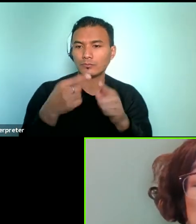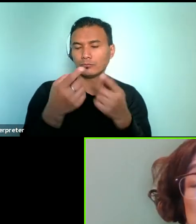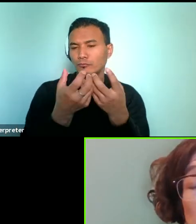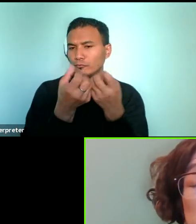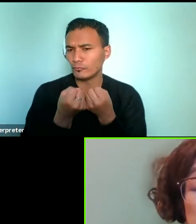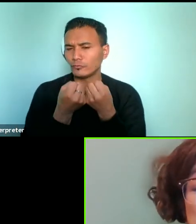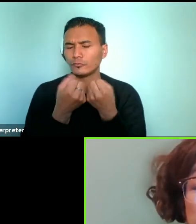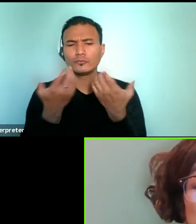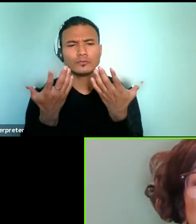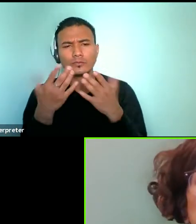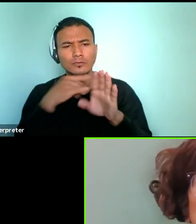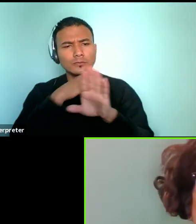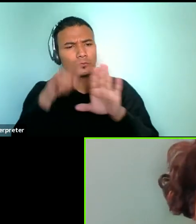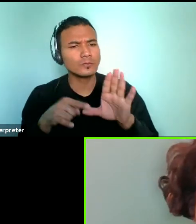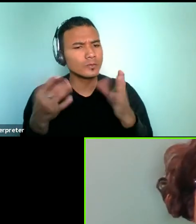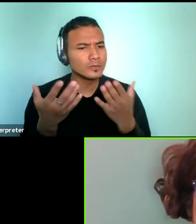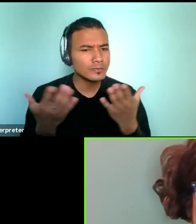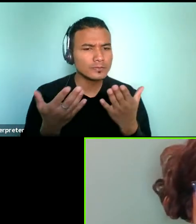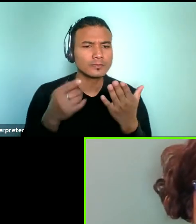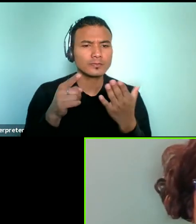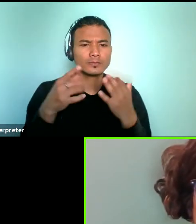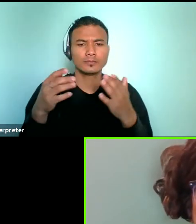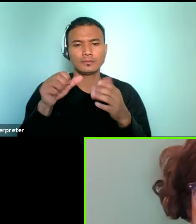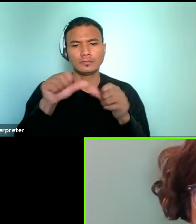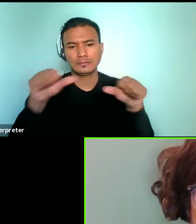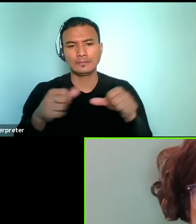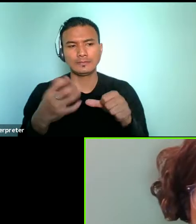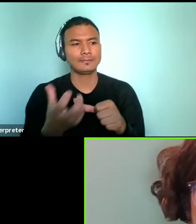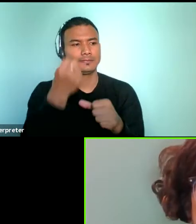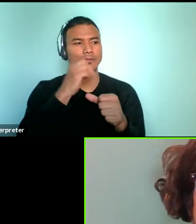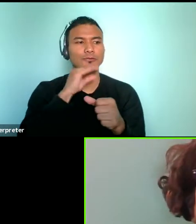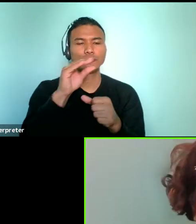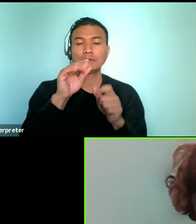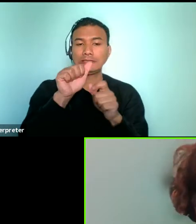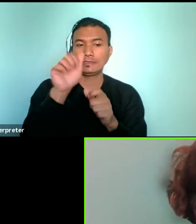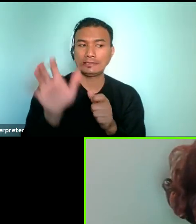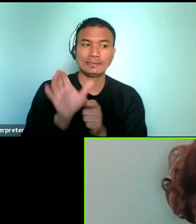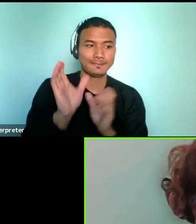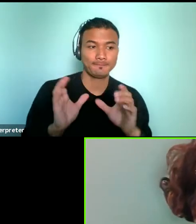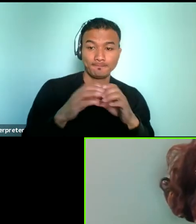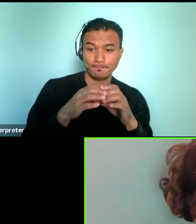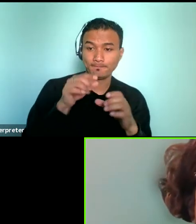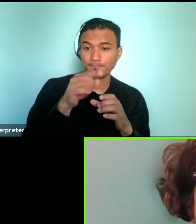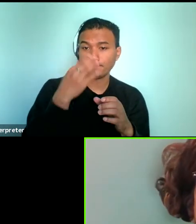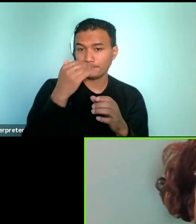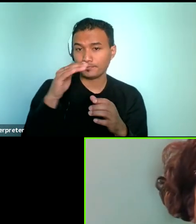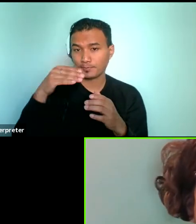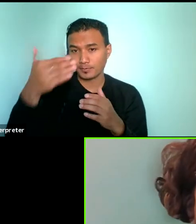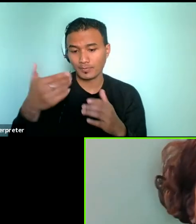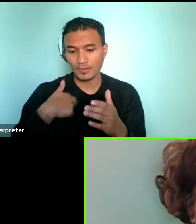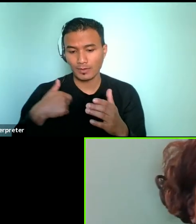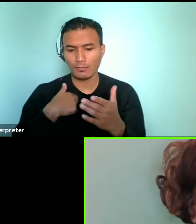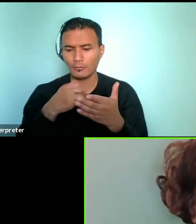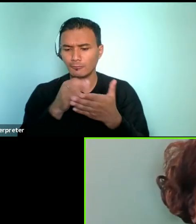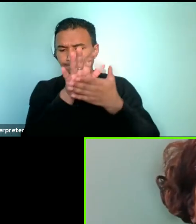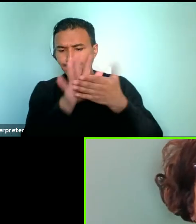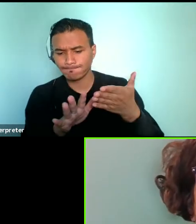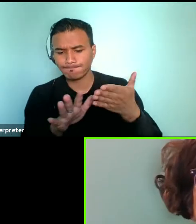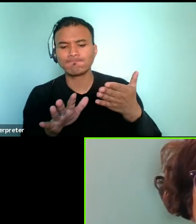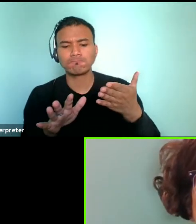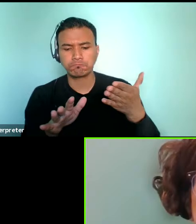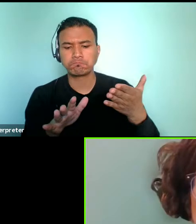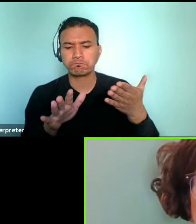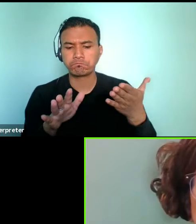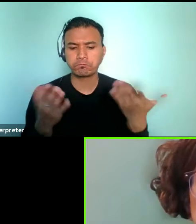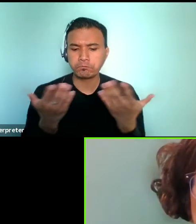on what is the status of achieving the land rights of youth in Asia. Then we will also explore